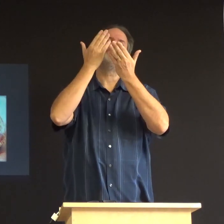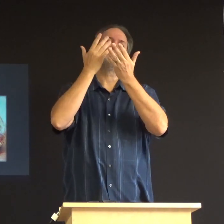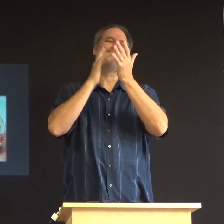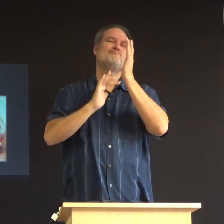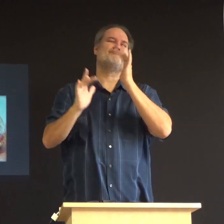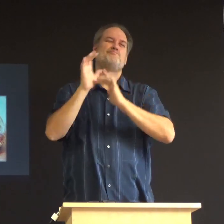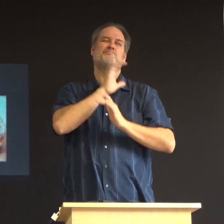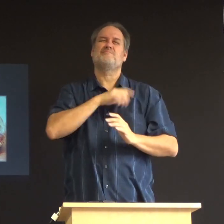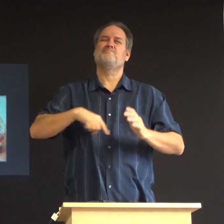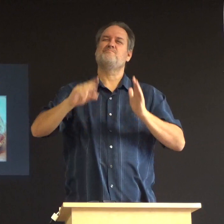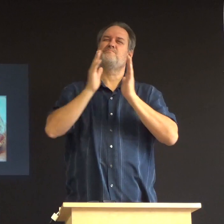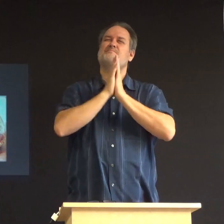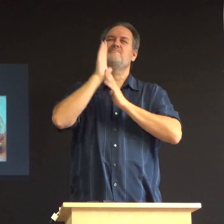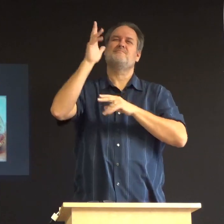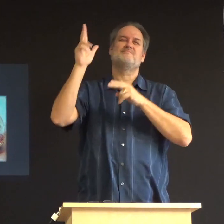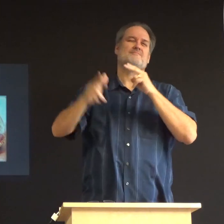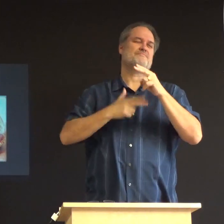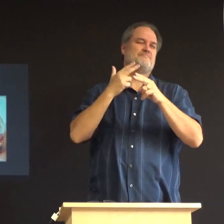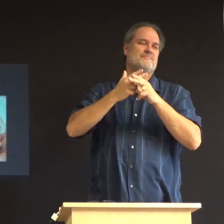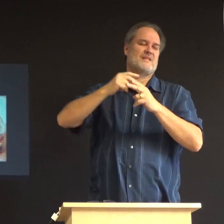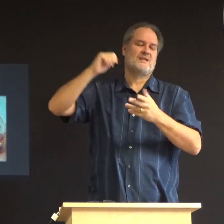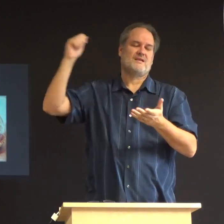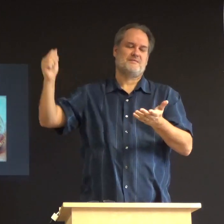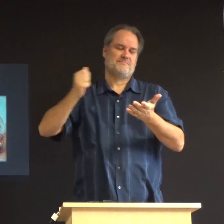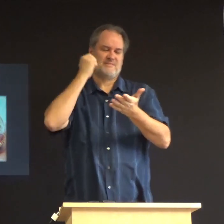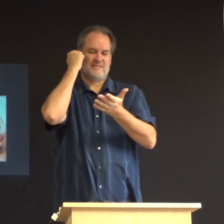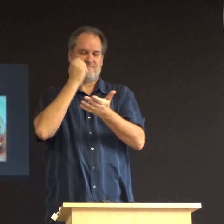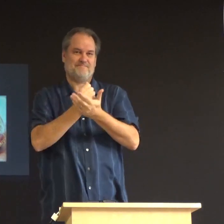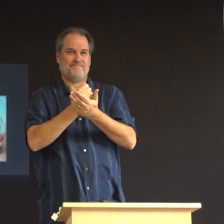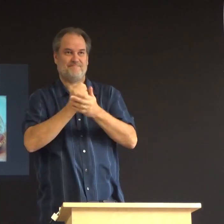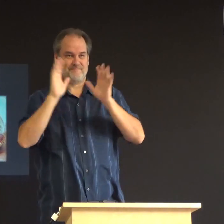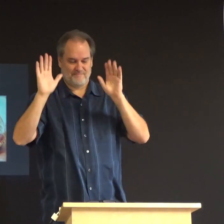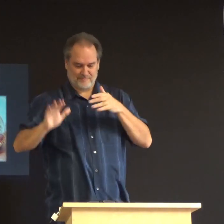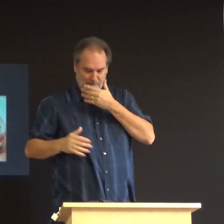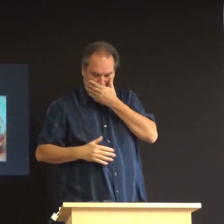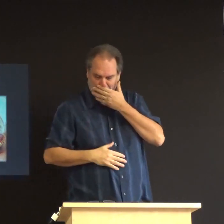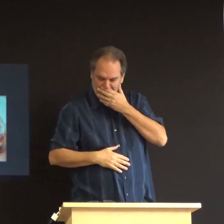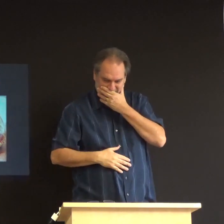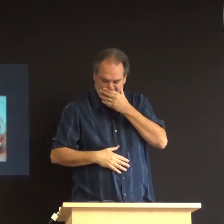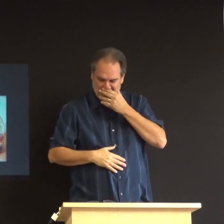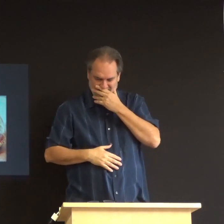heaven is there. We ask in Jesus Christ's name we pray. Amen.